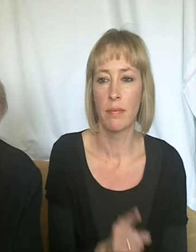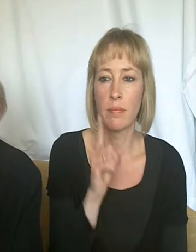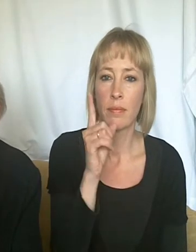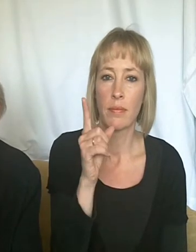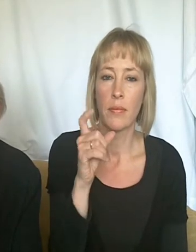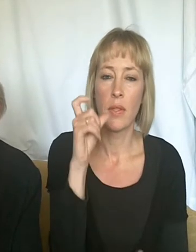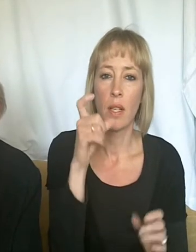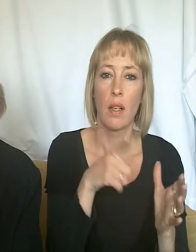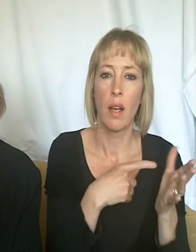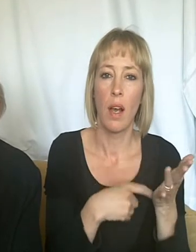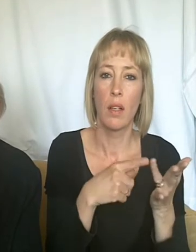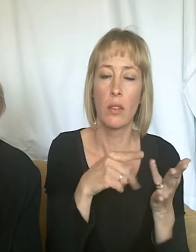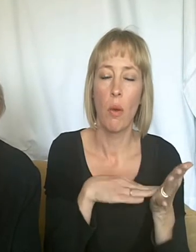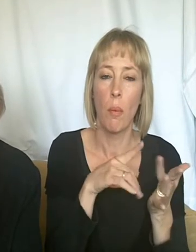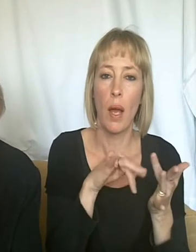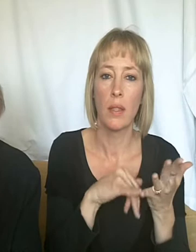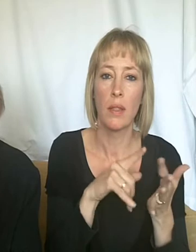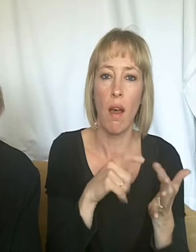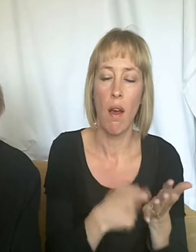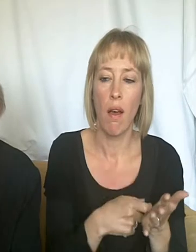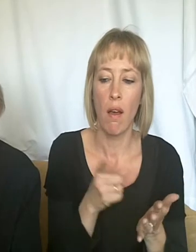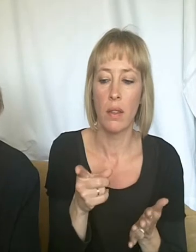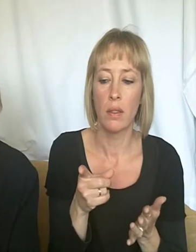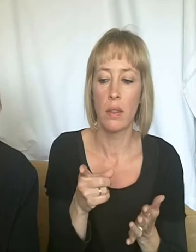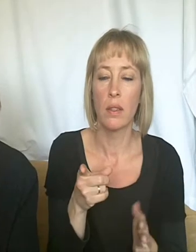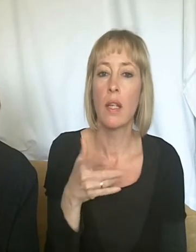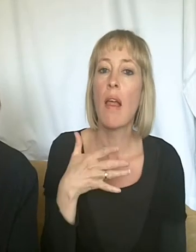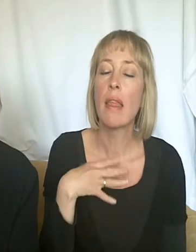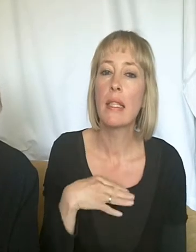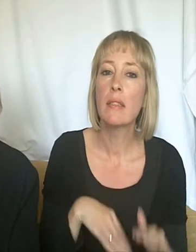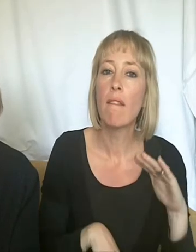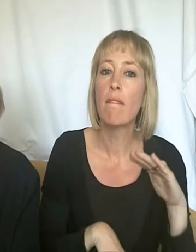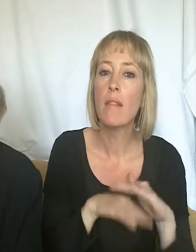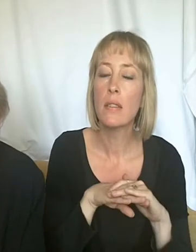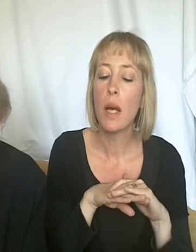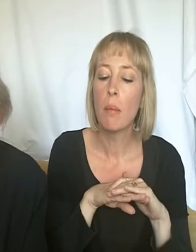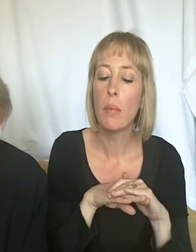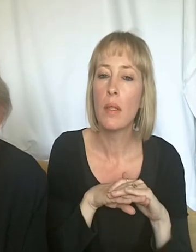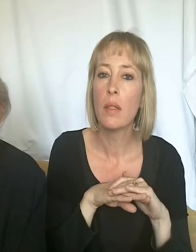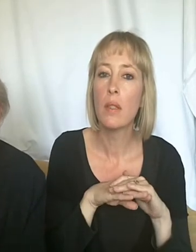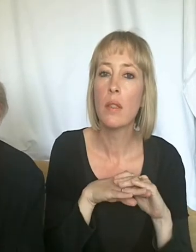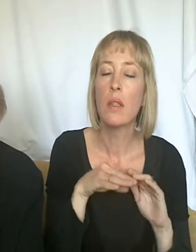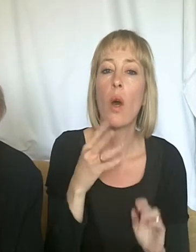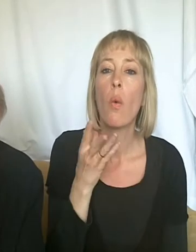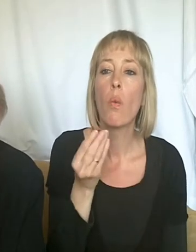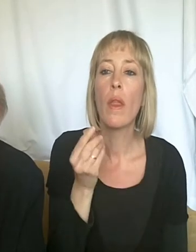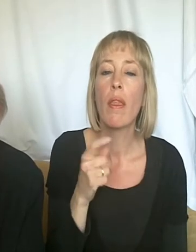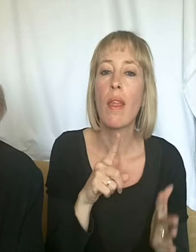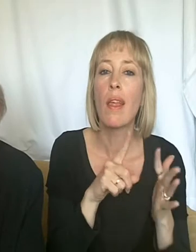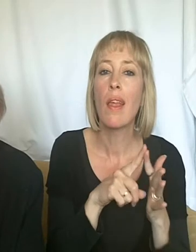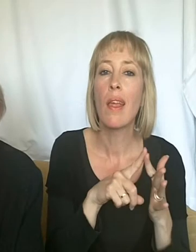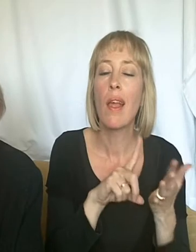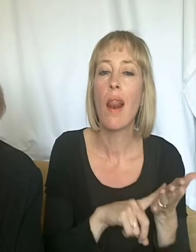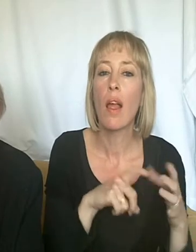This is a cartomizer, and the cartomizers need filling. They need filling with